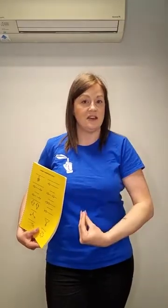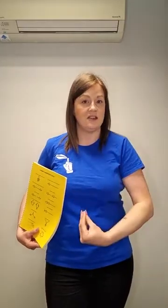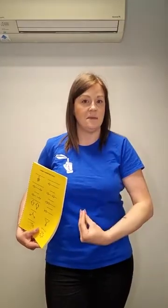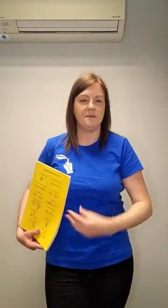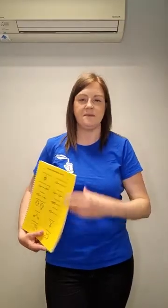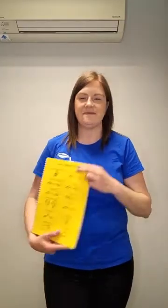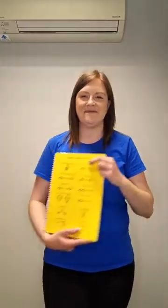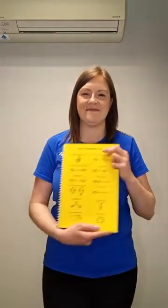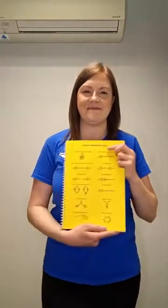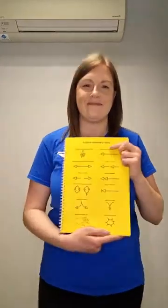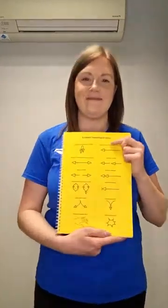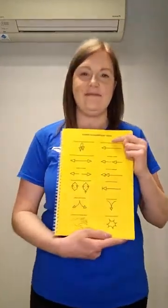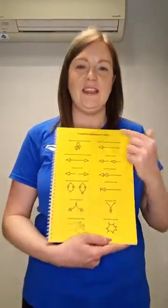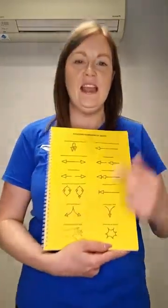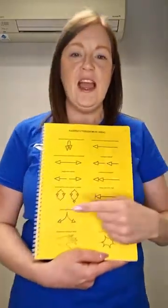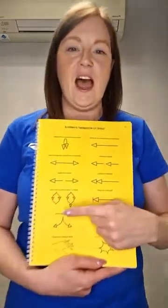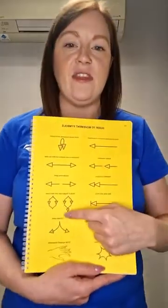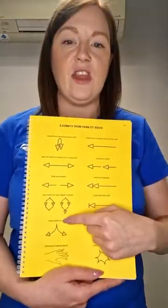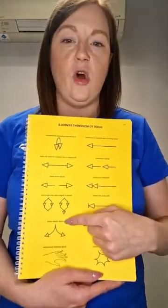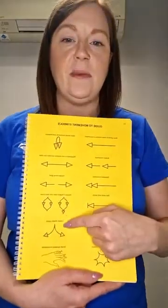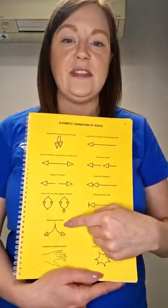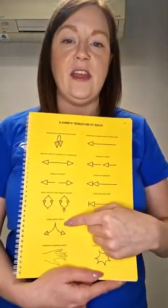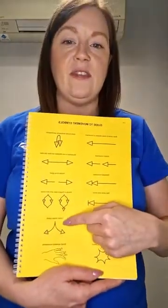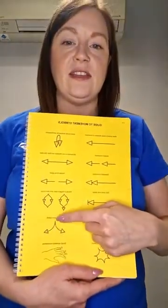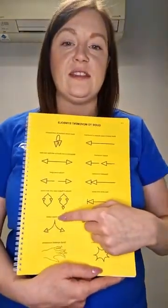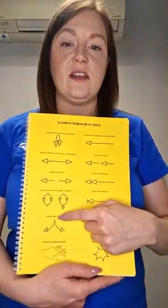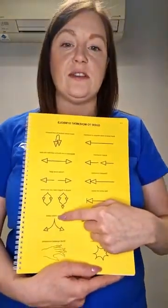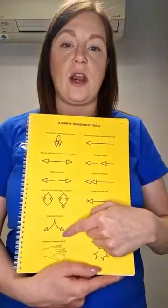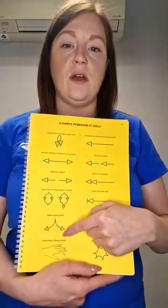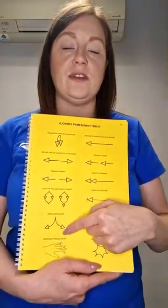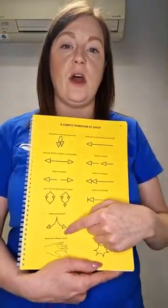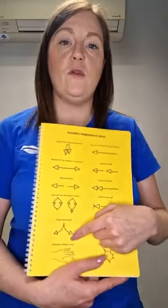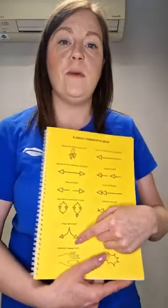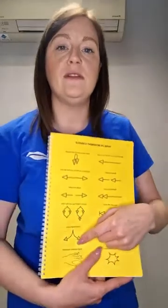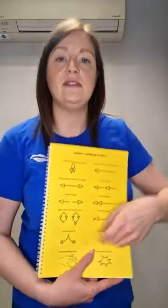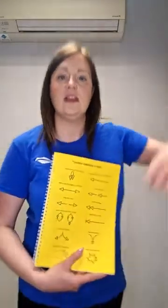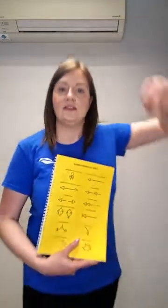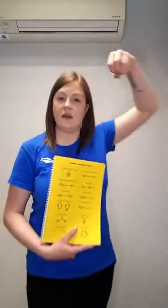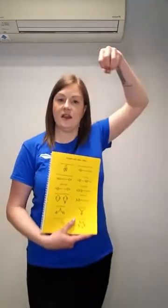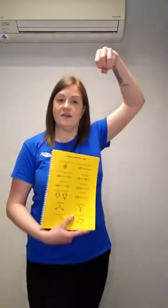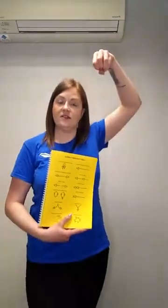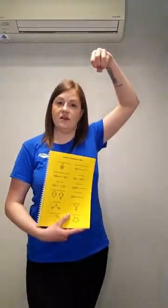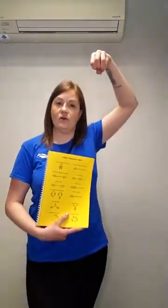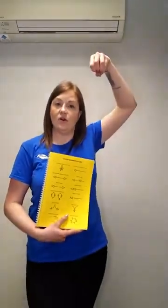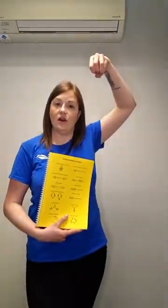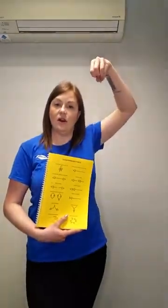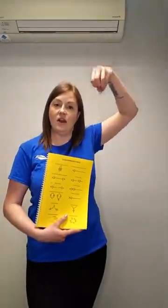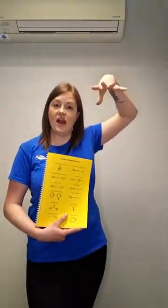Santa. And then the opposite of this starts closed and opens. So like in the sign for